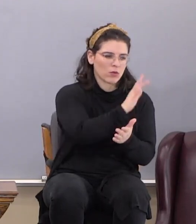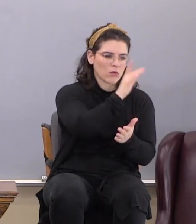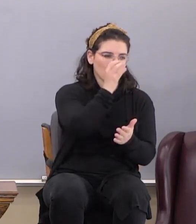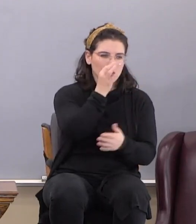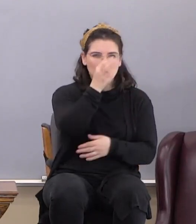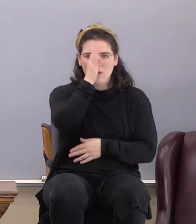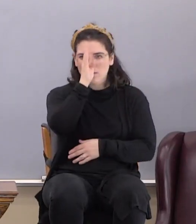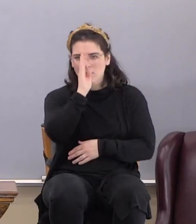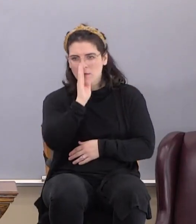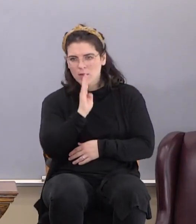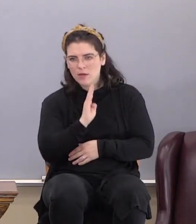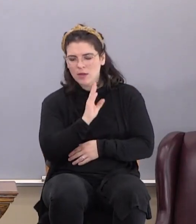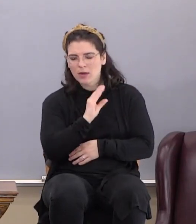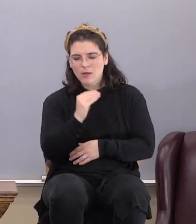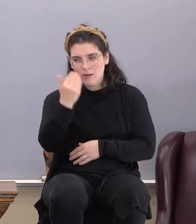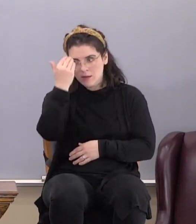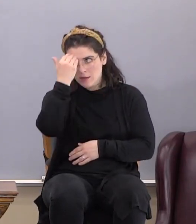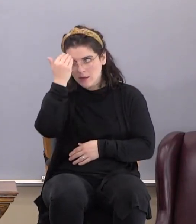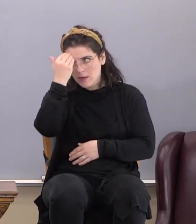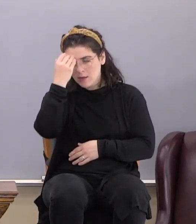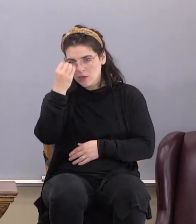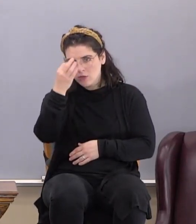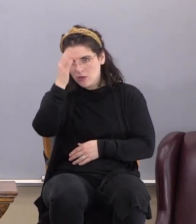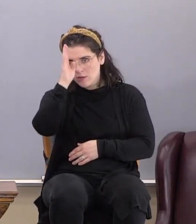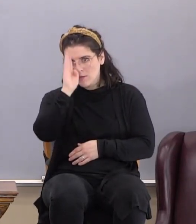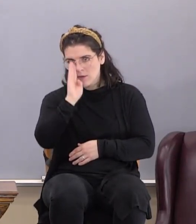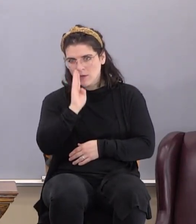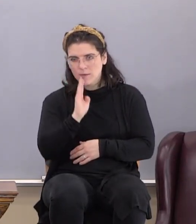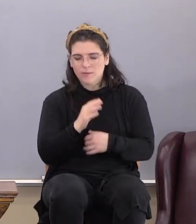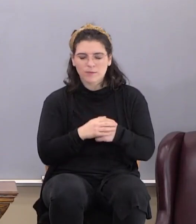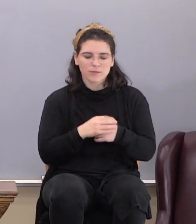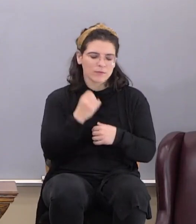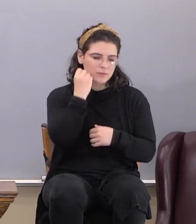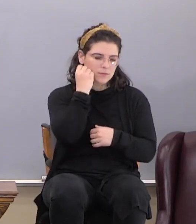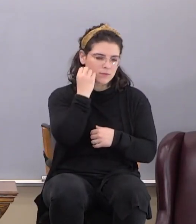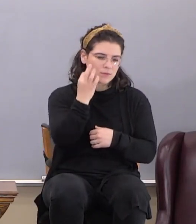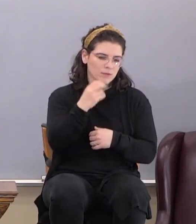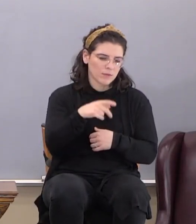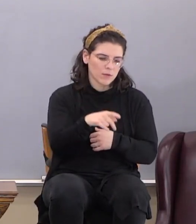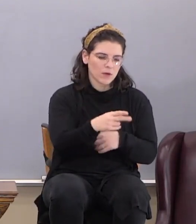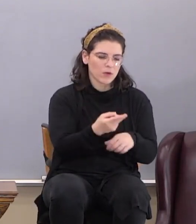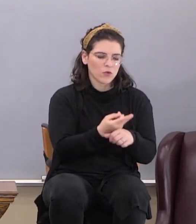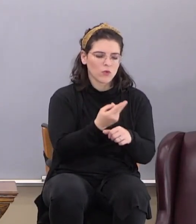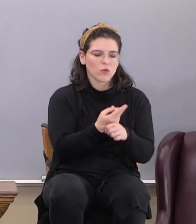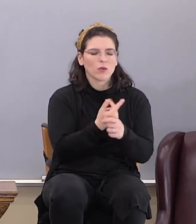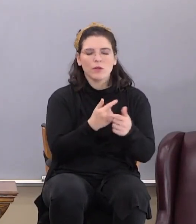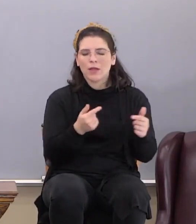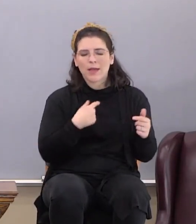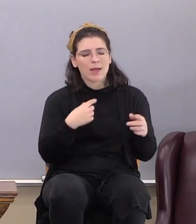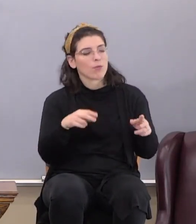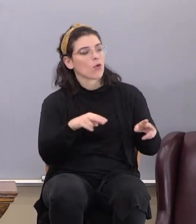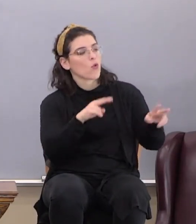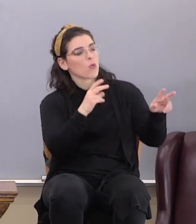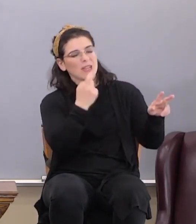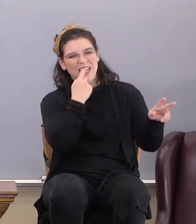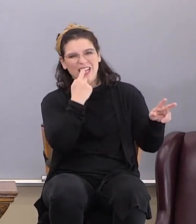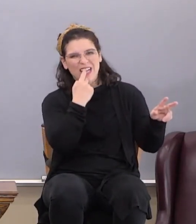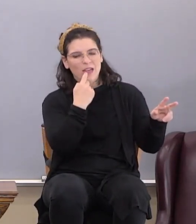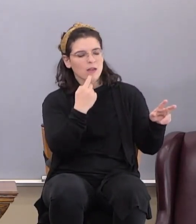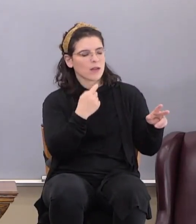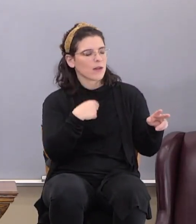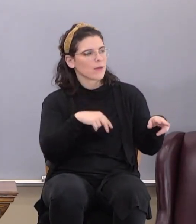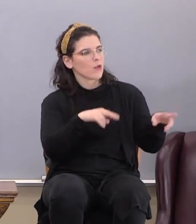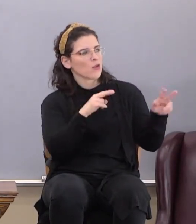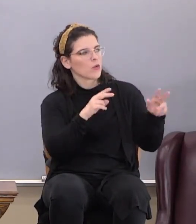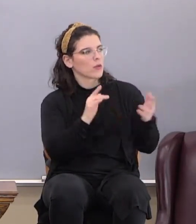God and the knowledge of God. So if Paul's using language, I behold in a glass, and I'm going to behold the glory of the Lord,